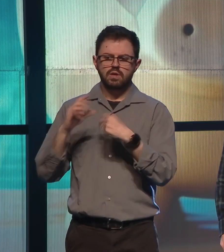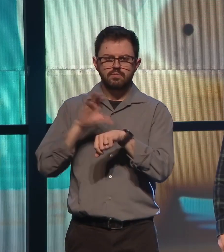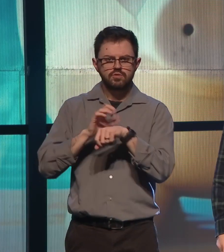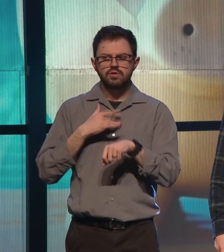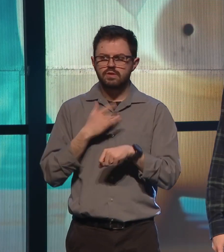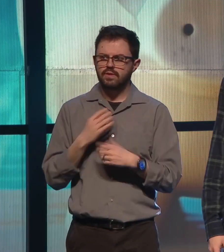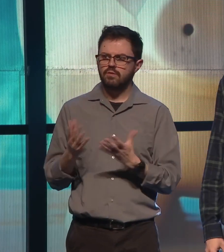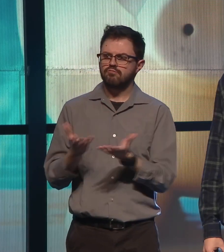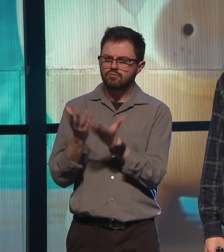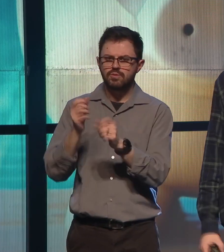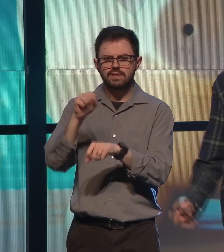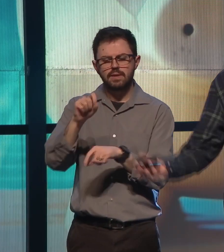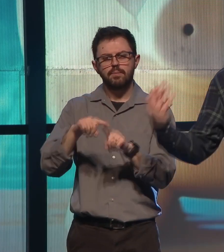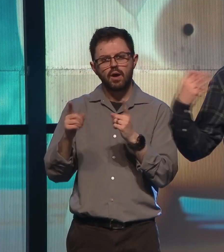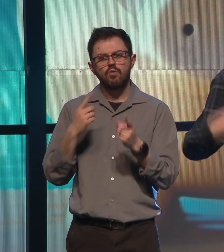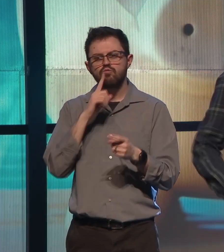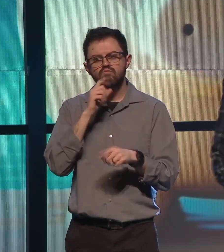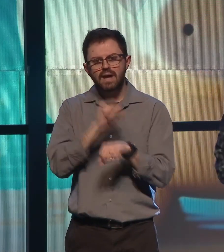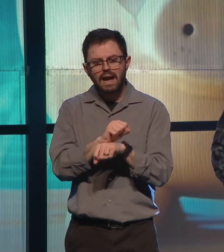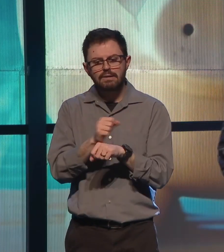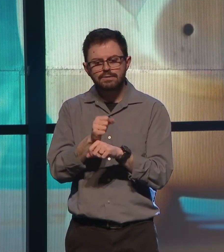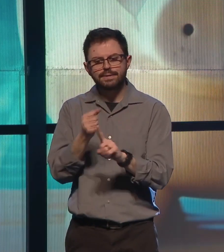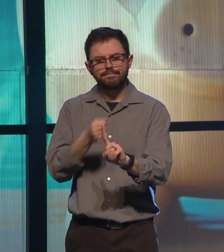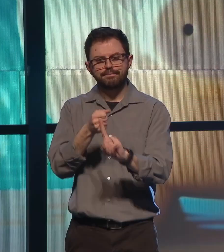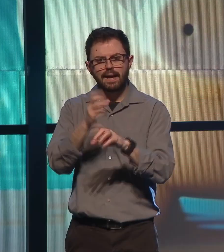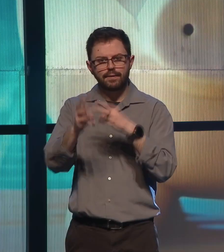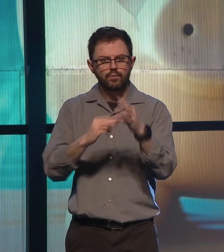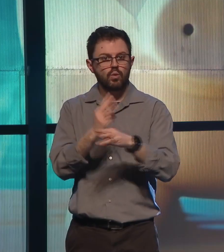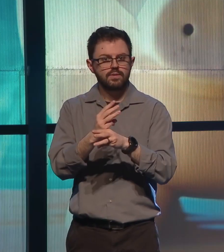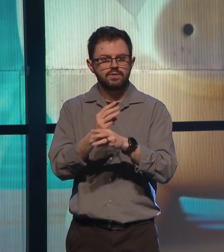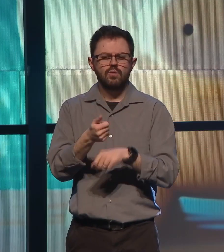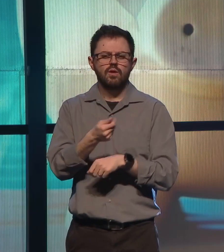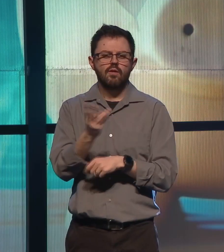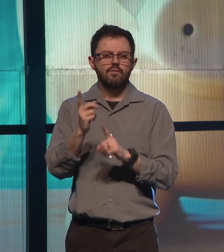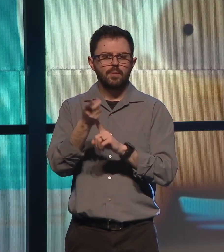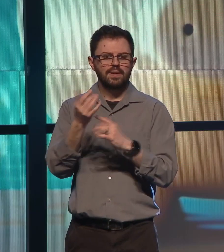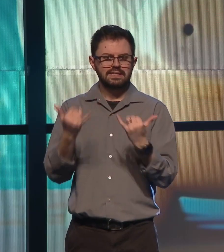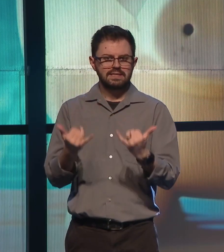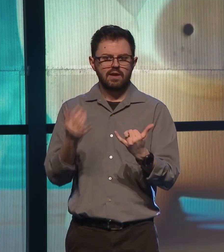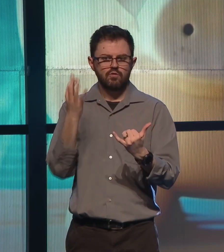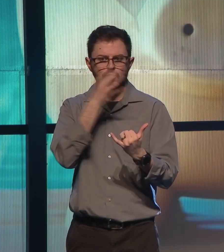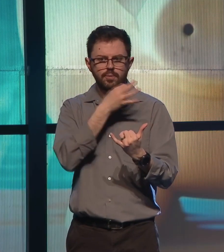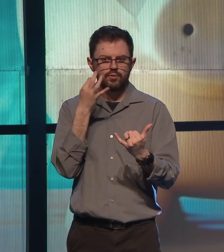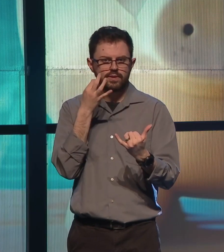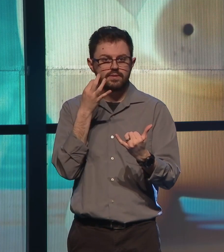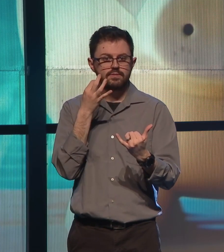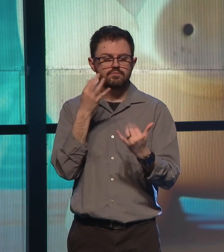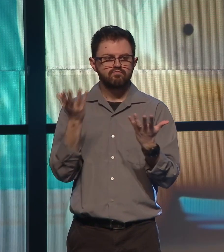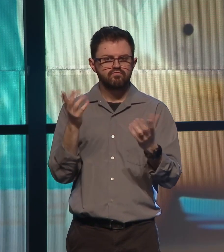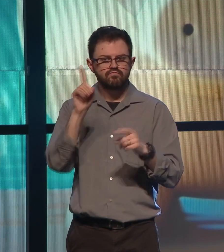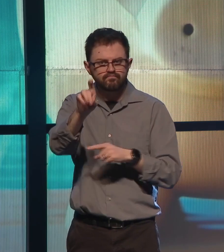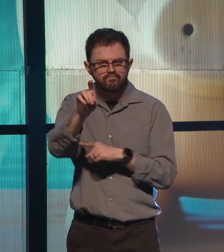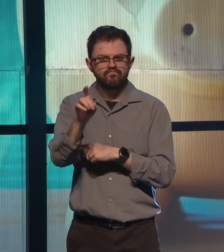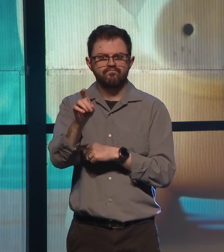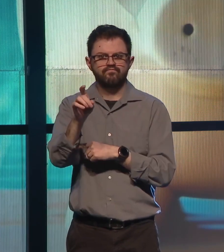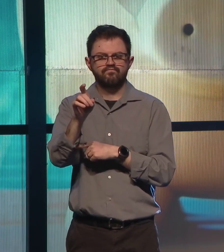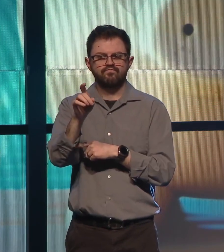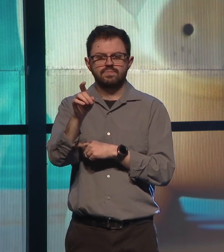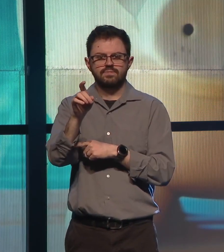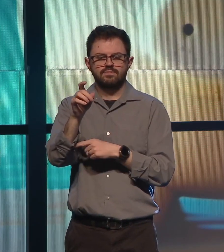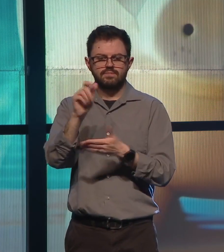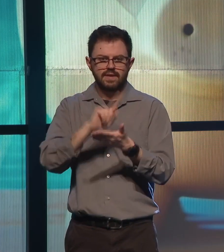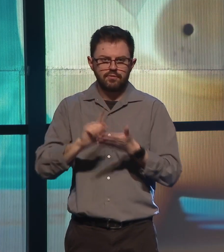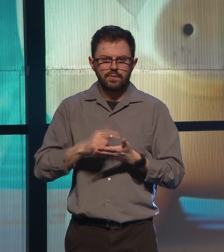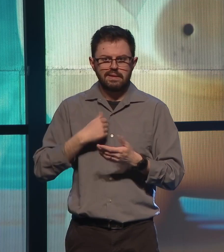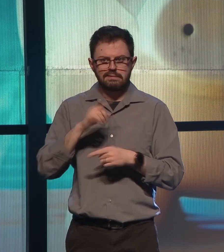impacting the world. So we're going to have a few minutes for communion here today. What's God inviting you into is the question I ask at